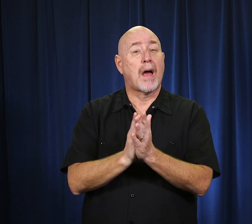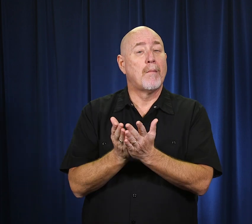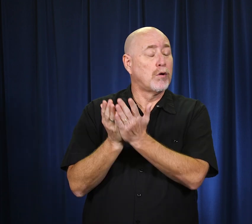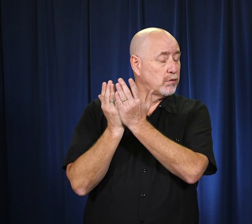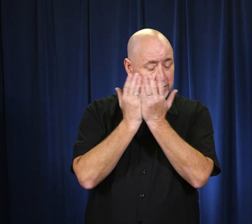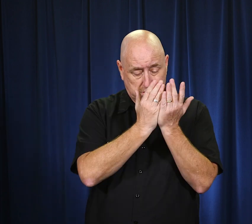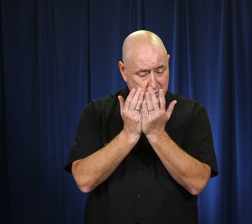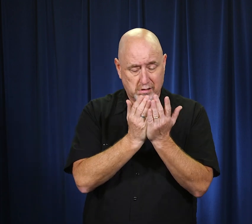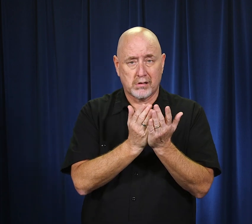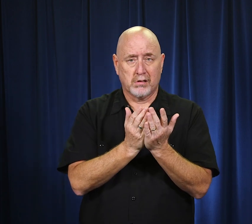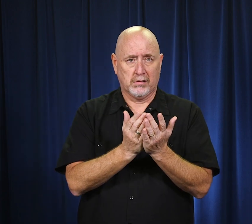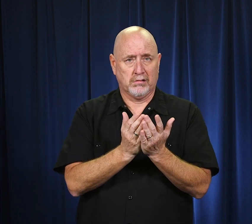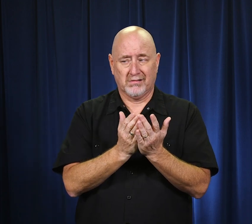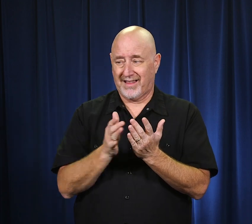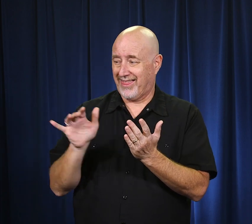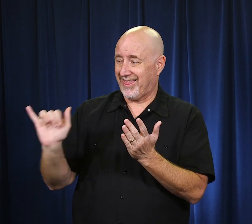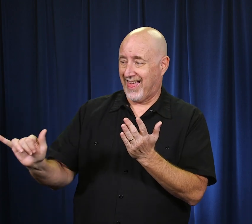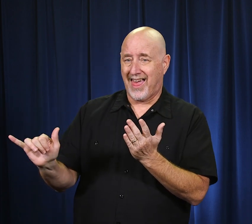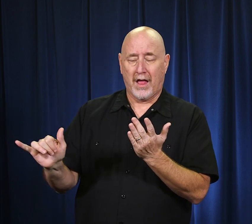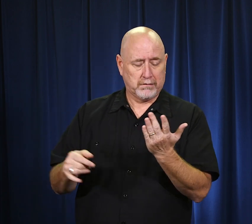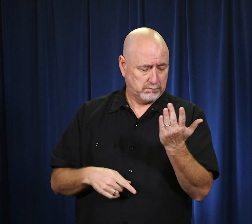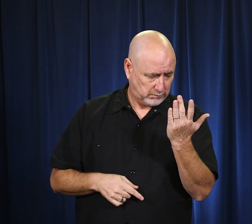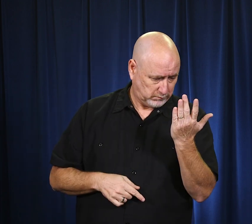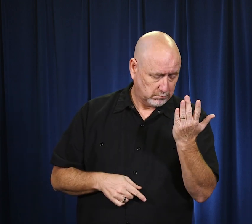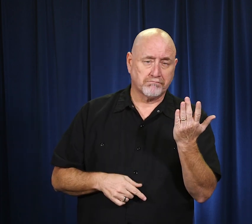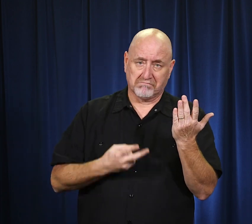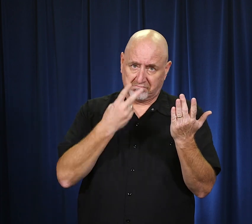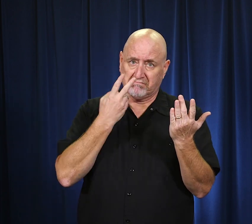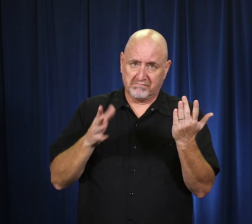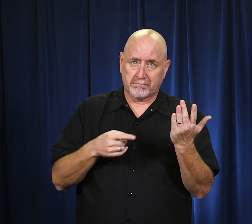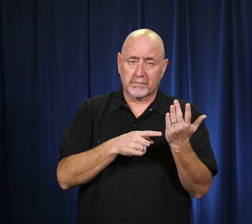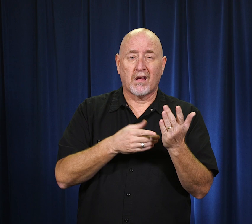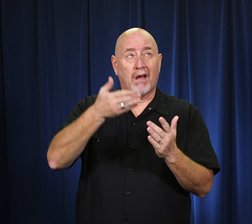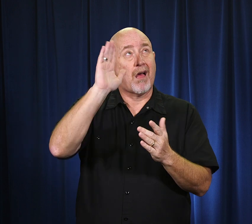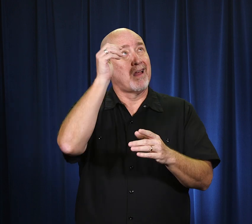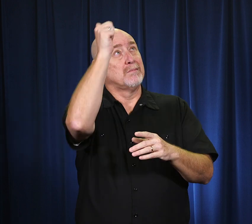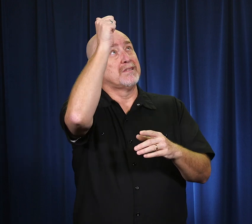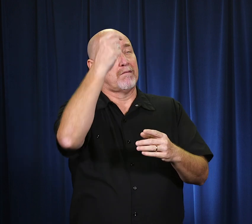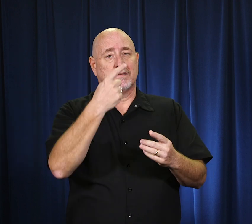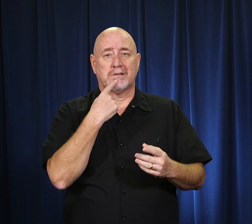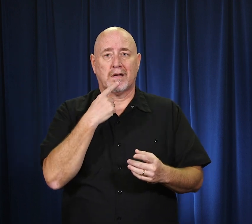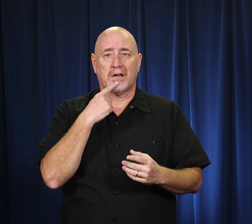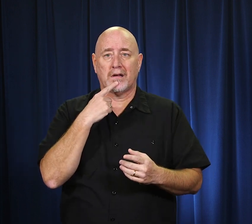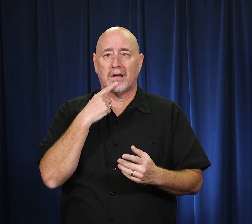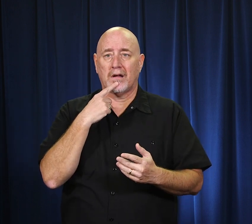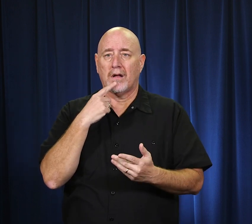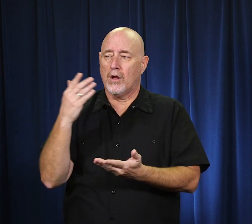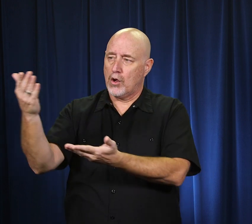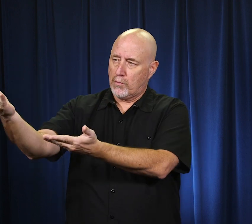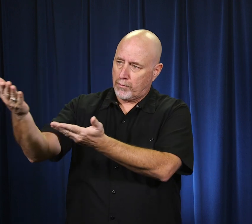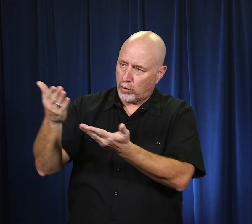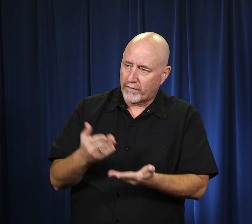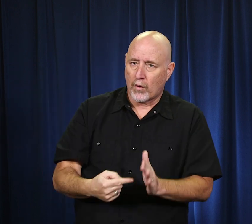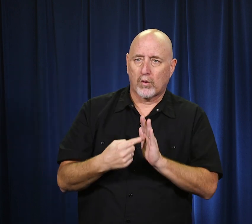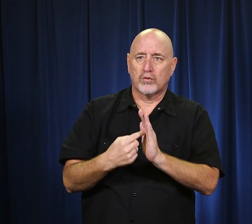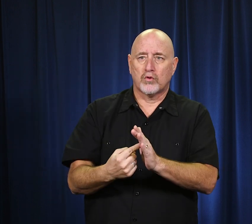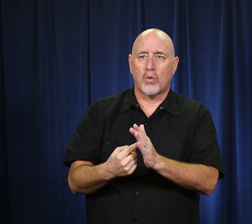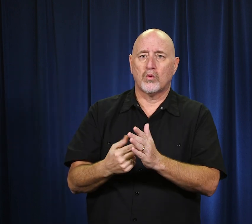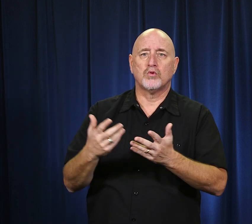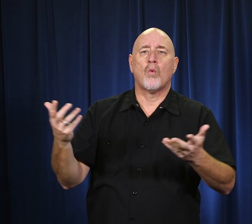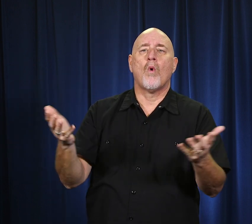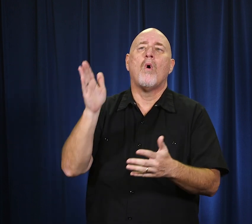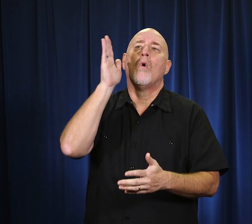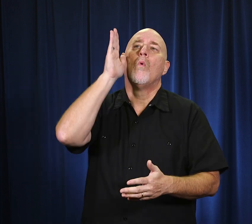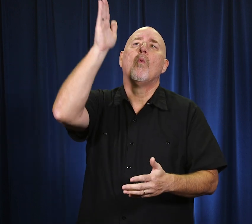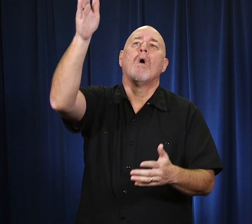we look into the Bible, we see that statement put forth to us. God Himself said, "Let them bring forth and show